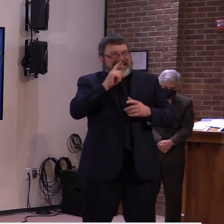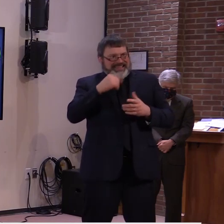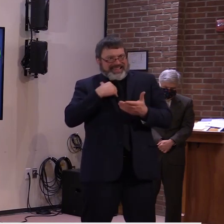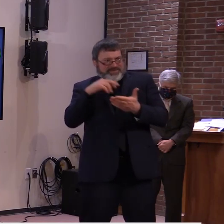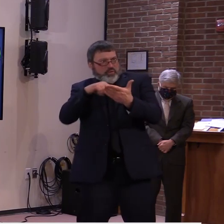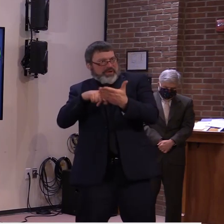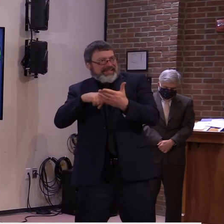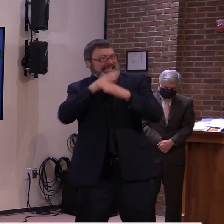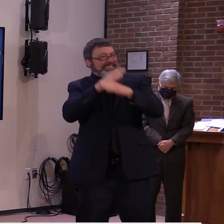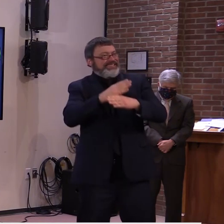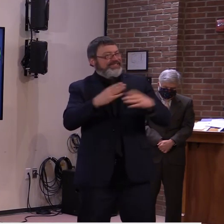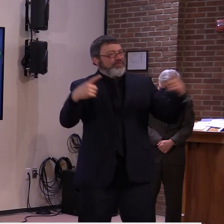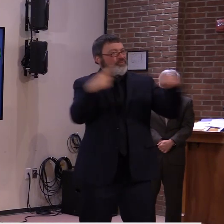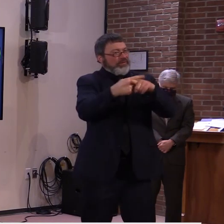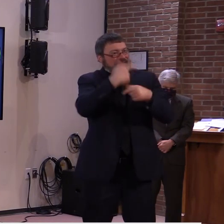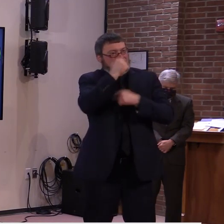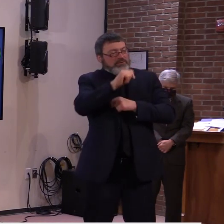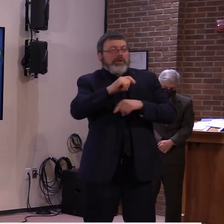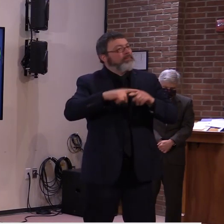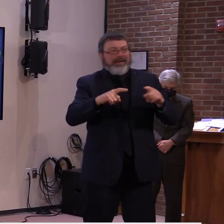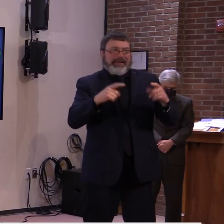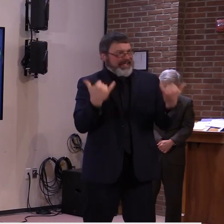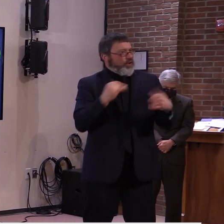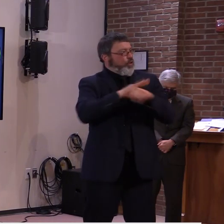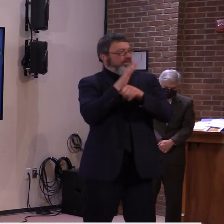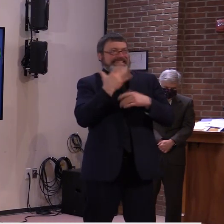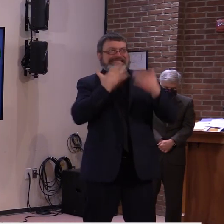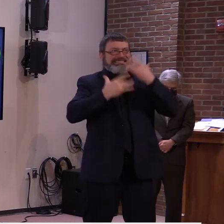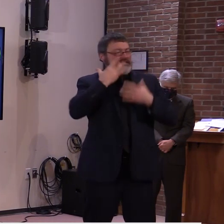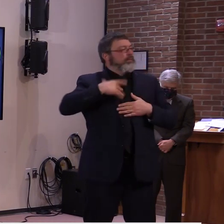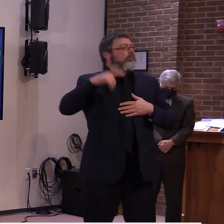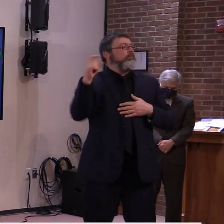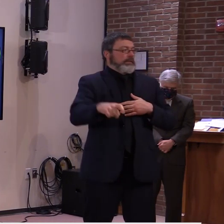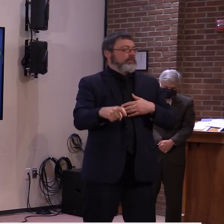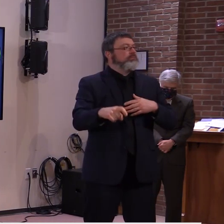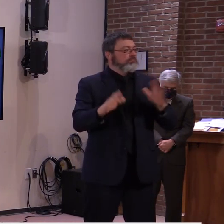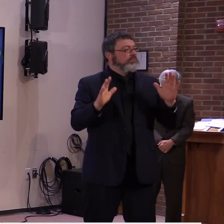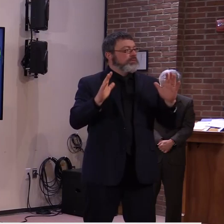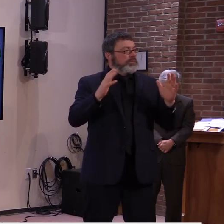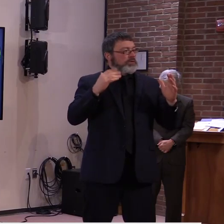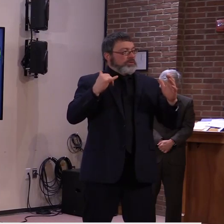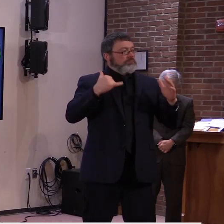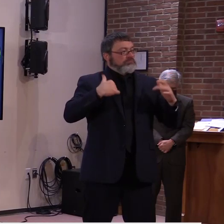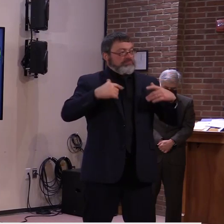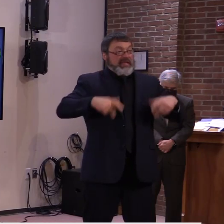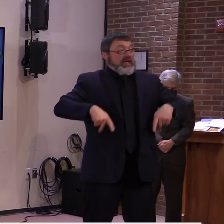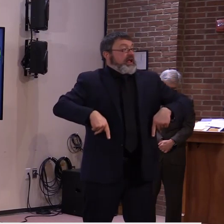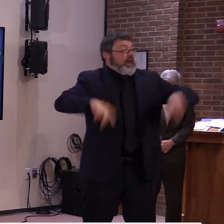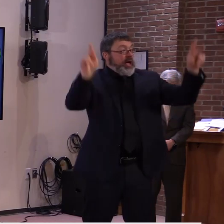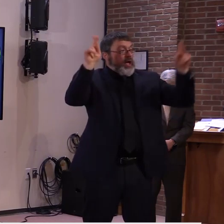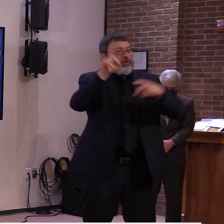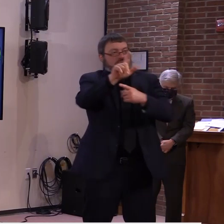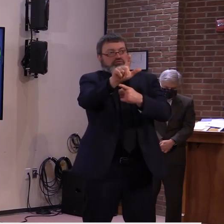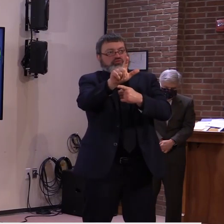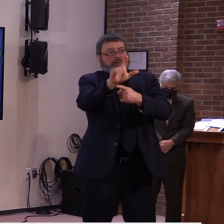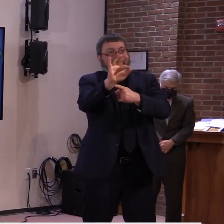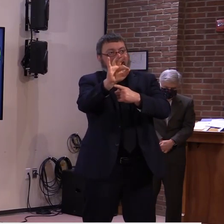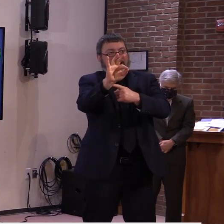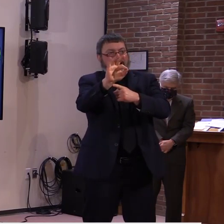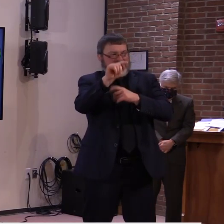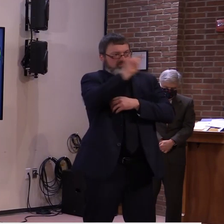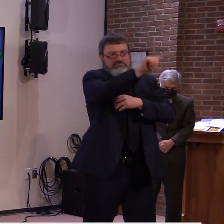substitute teacher, I know your school district would really welcome your service at this moment. You should stop by your supervisory union or contact your school for